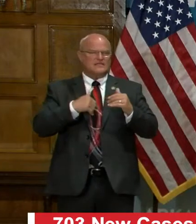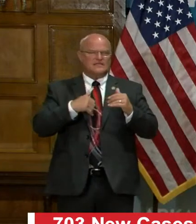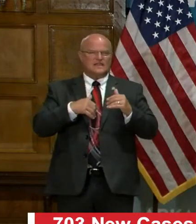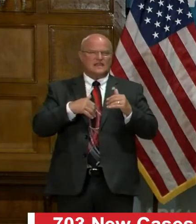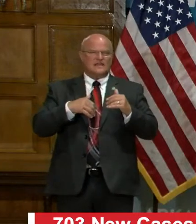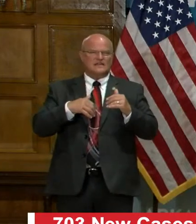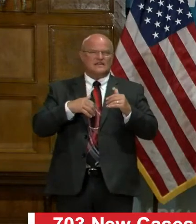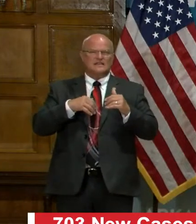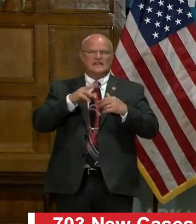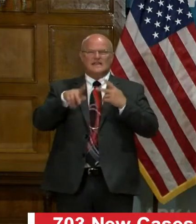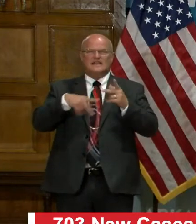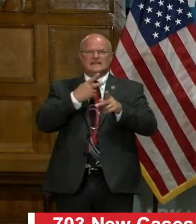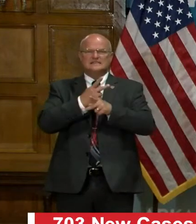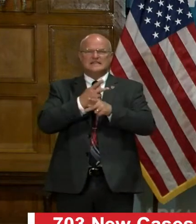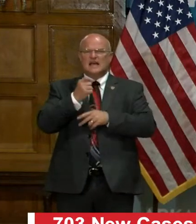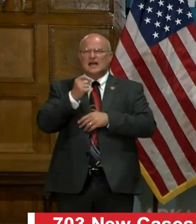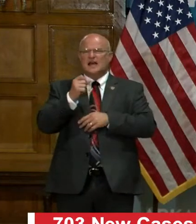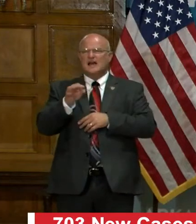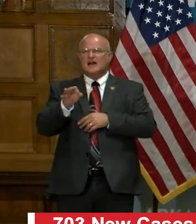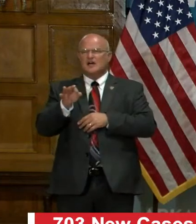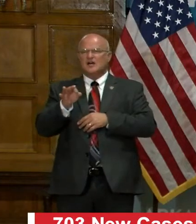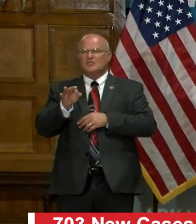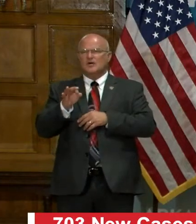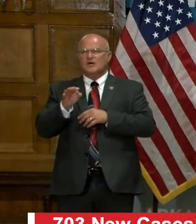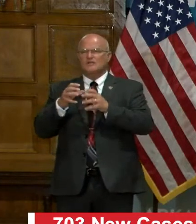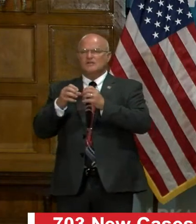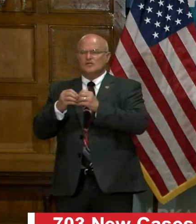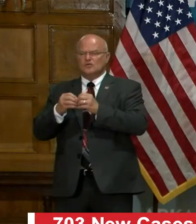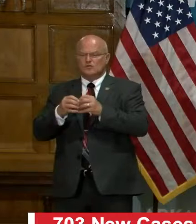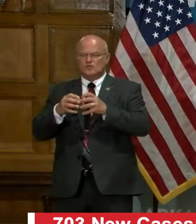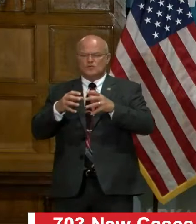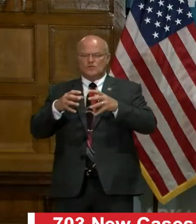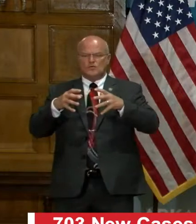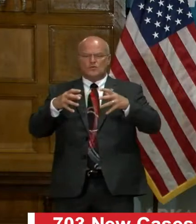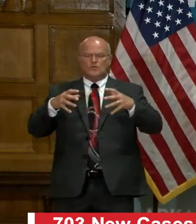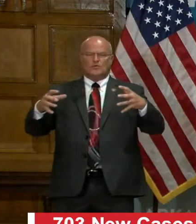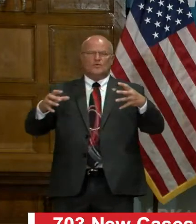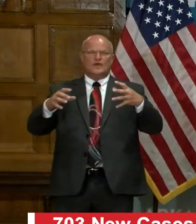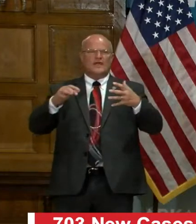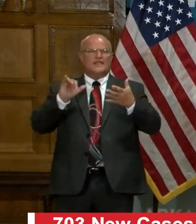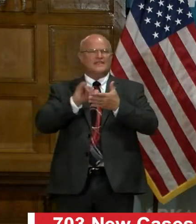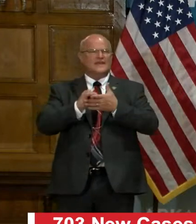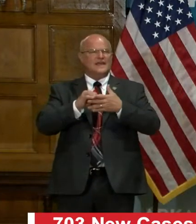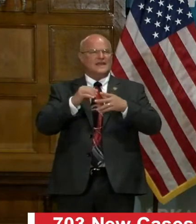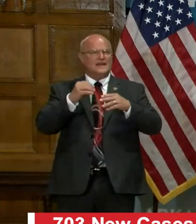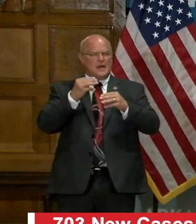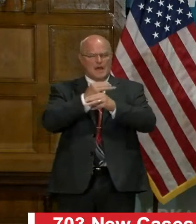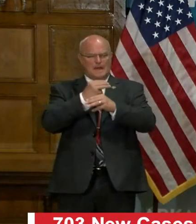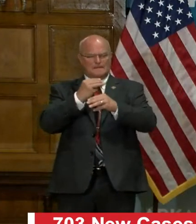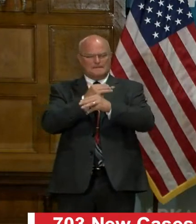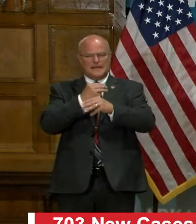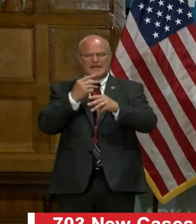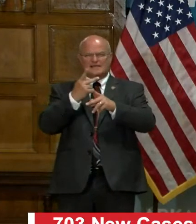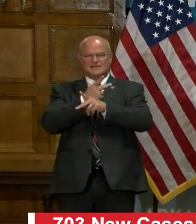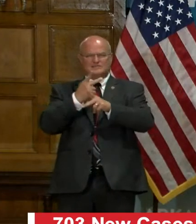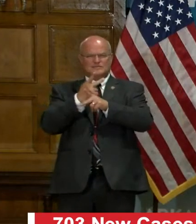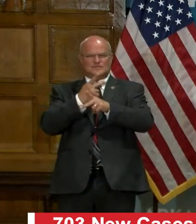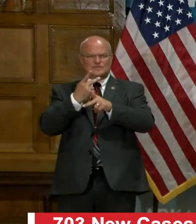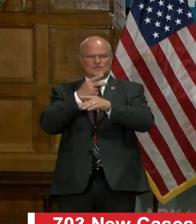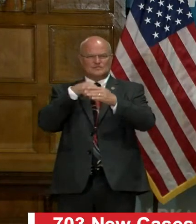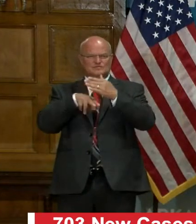than the type of uniform growth that a mathematical model would